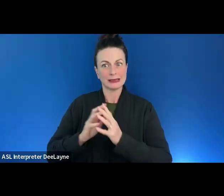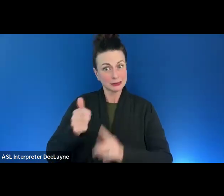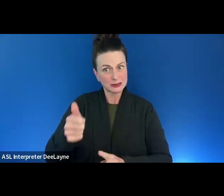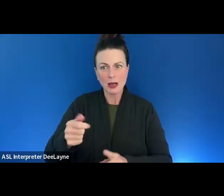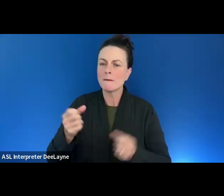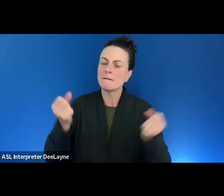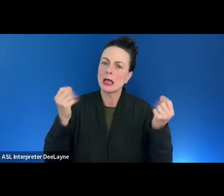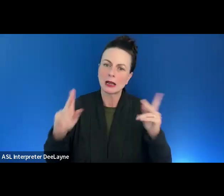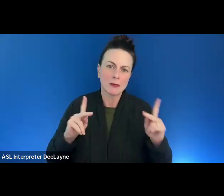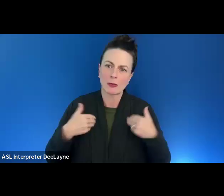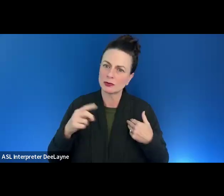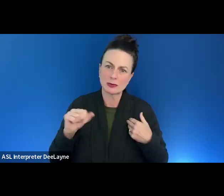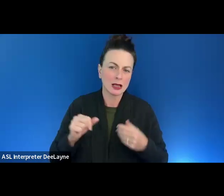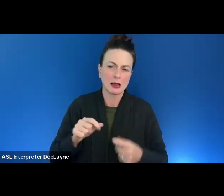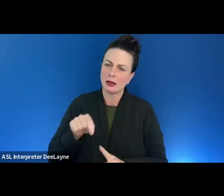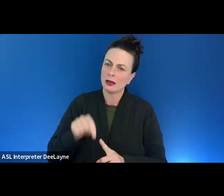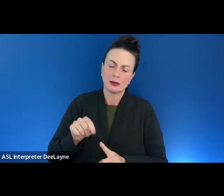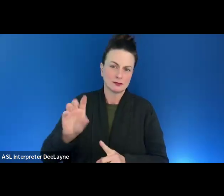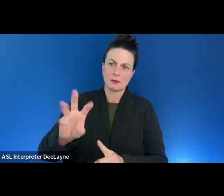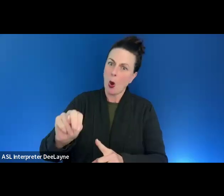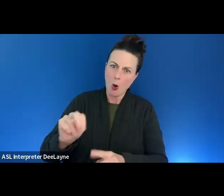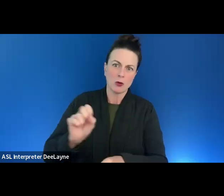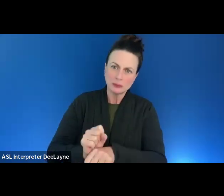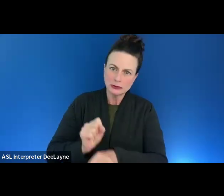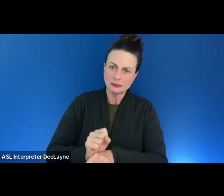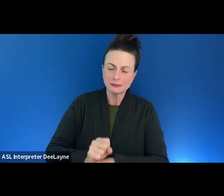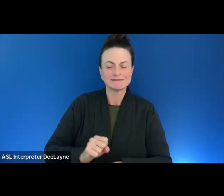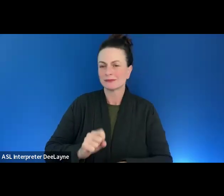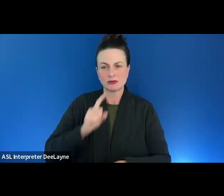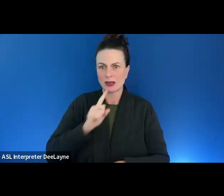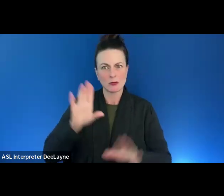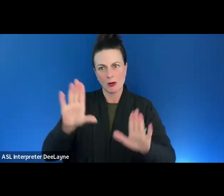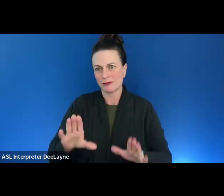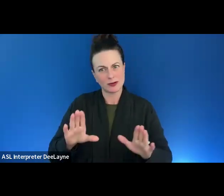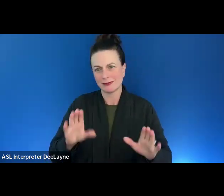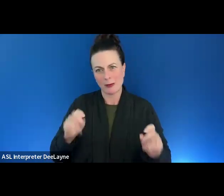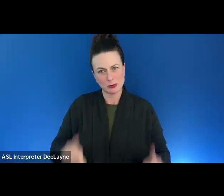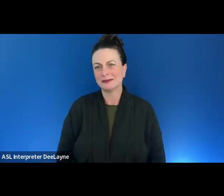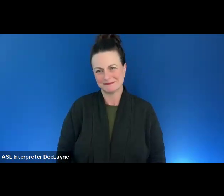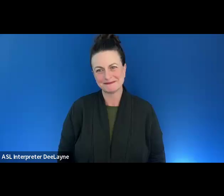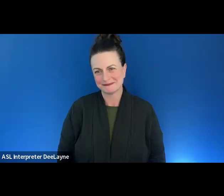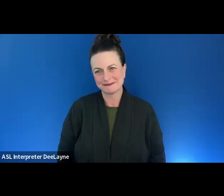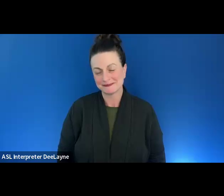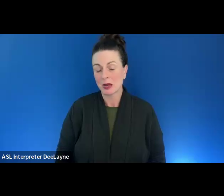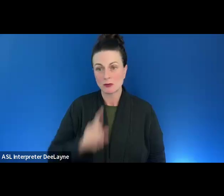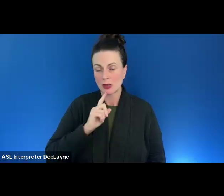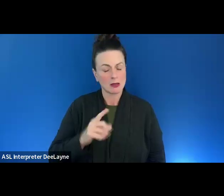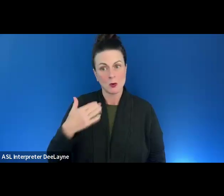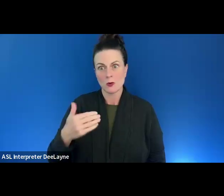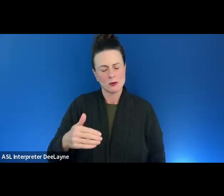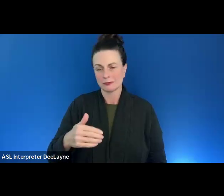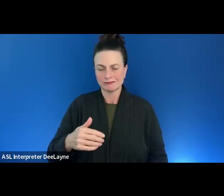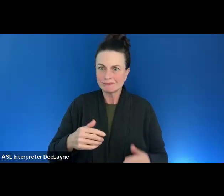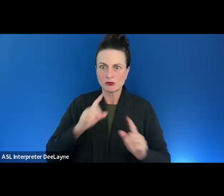individuals with disabilities that find that entrepreneurship really is a fantastic opportunity and allows us to be super productive and